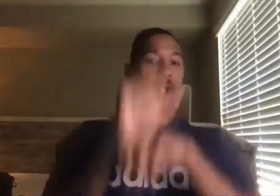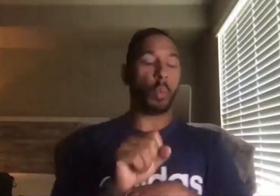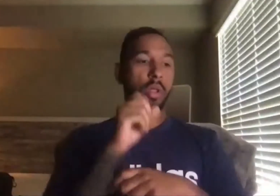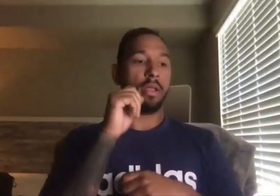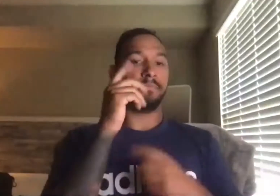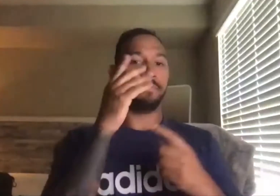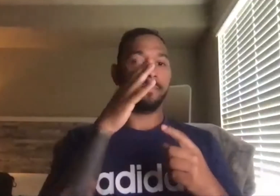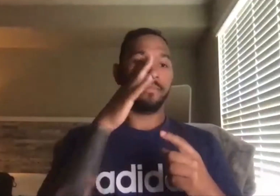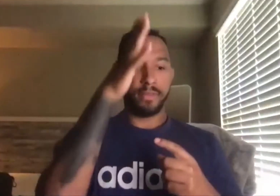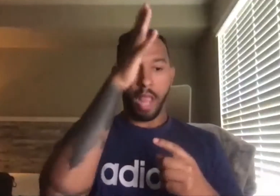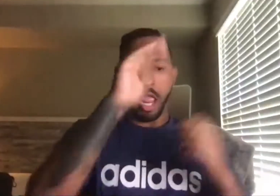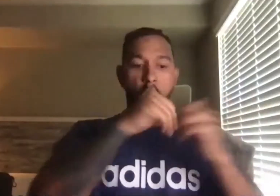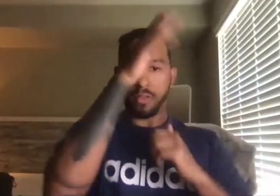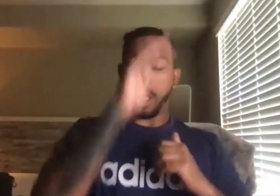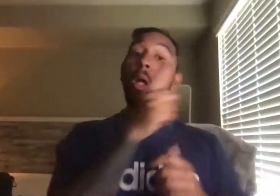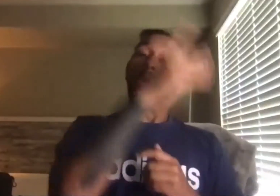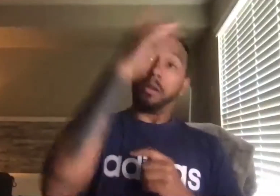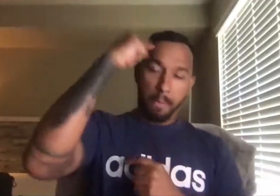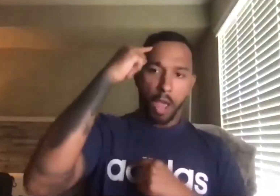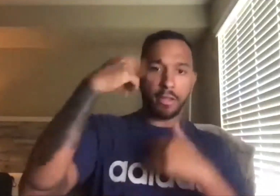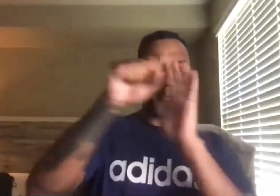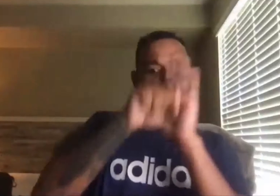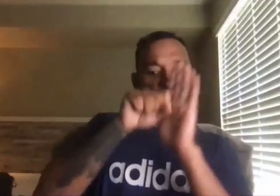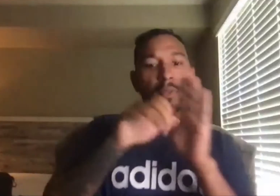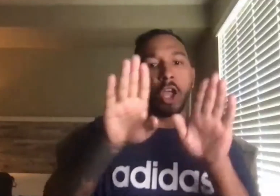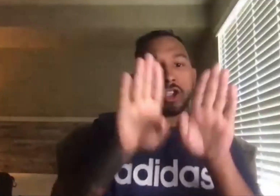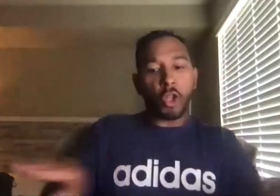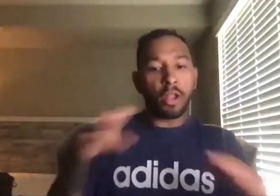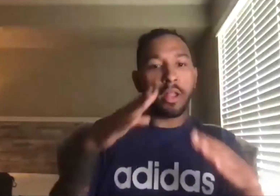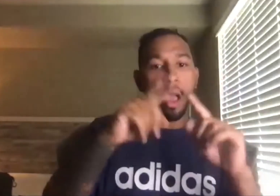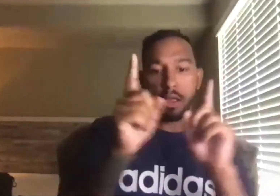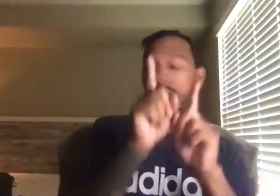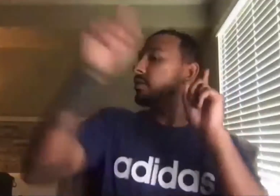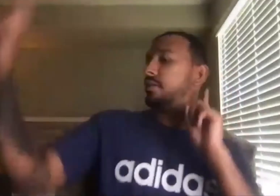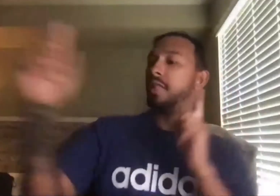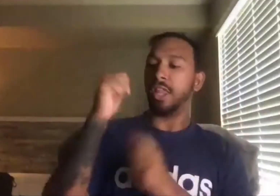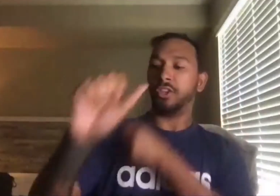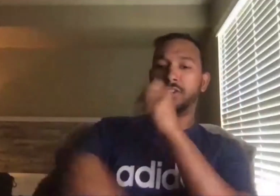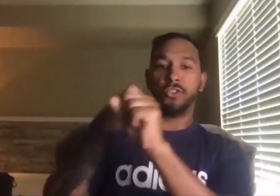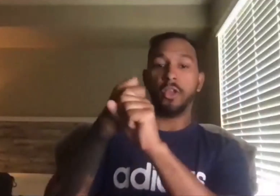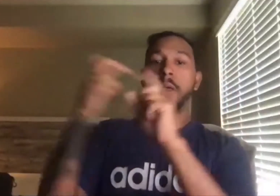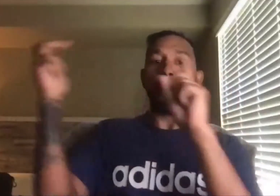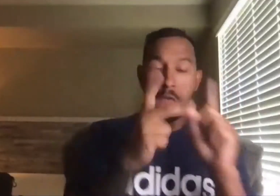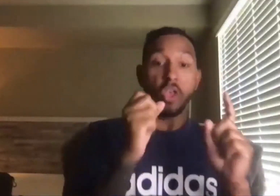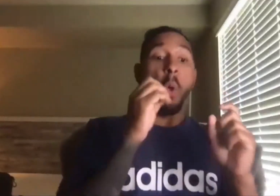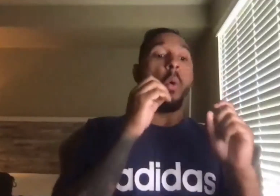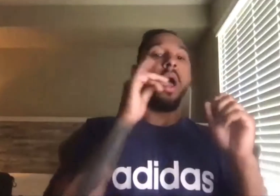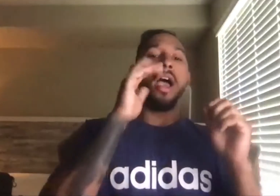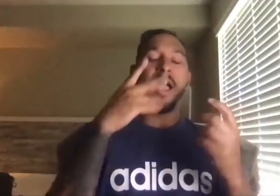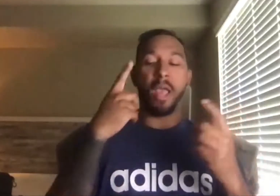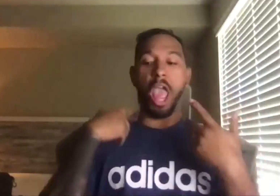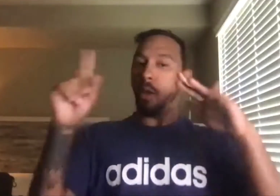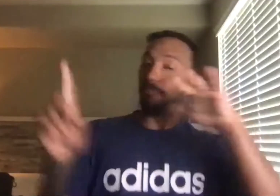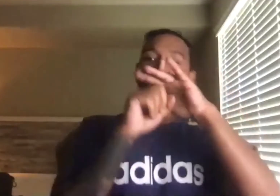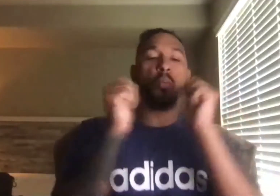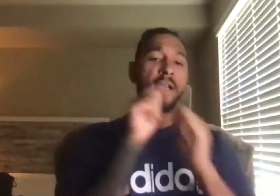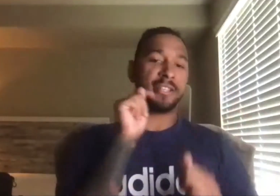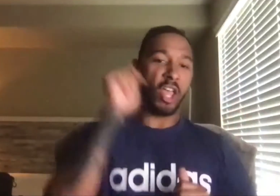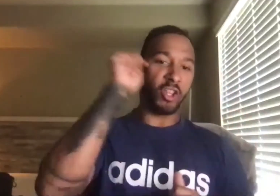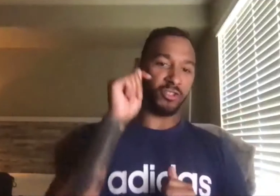The move was quite an adjustment for the both of us. Being apart for 10 years and then I show up as a teenager was difficult, to say